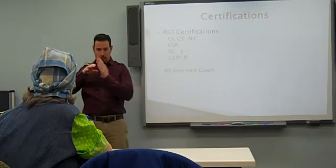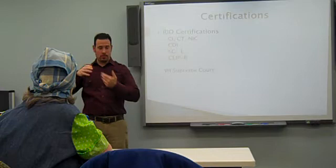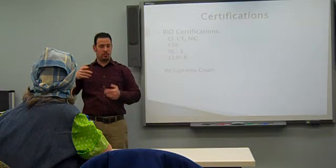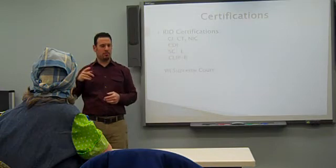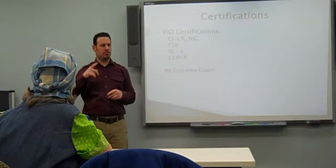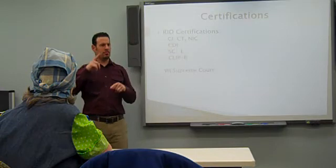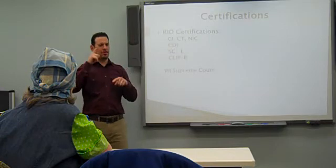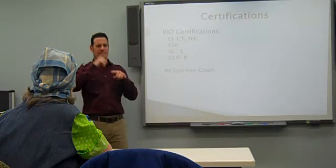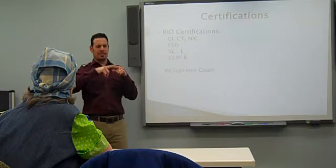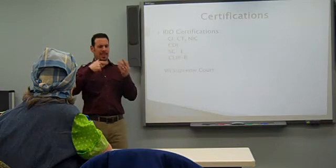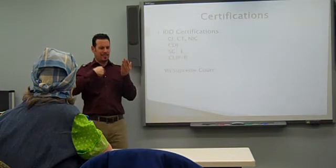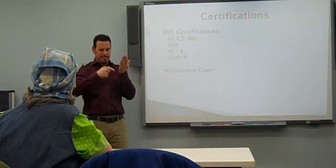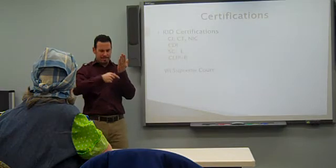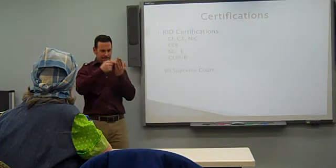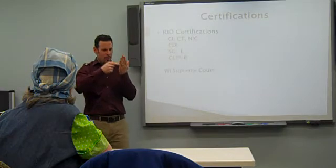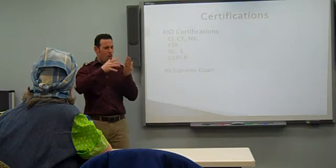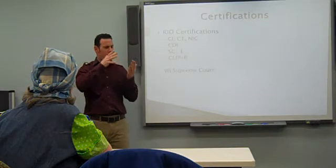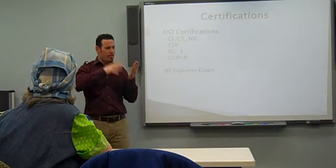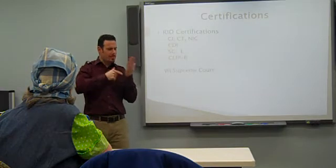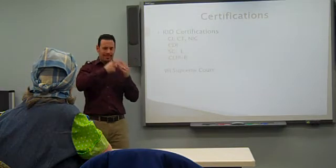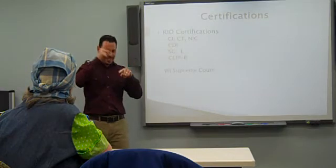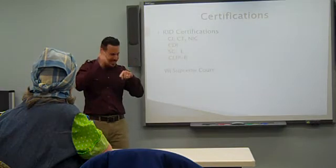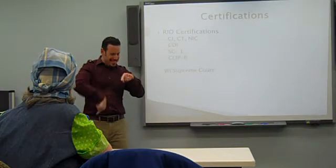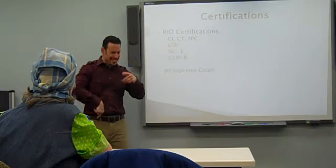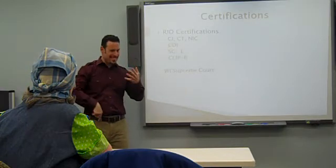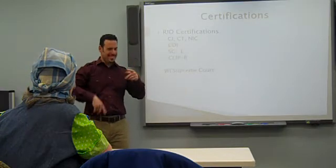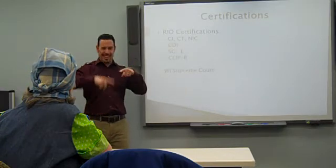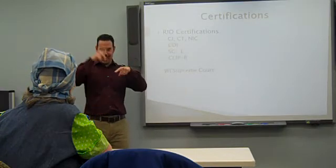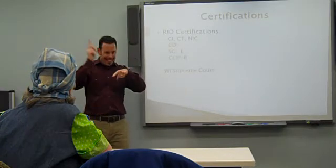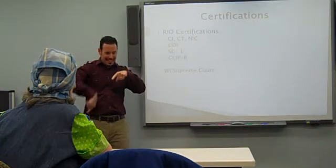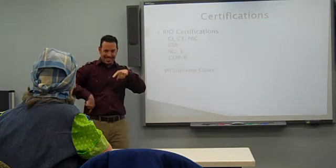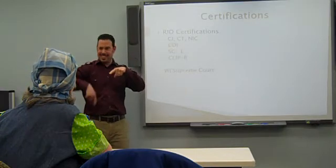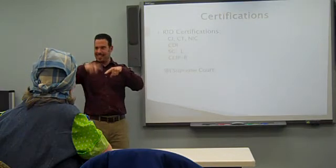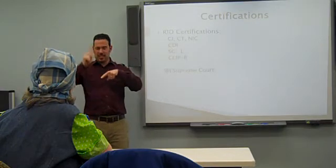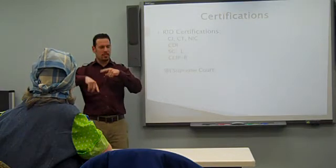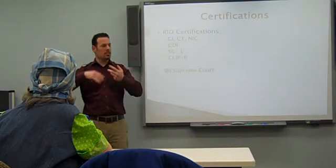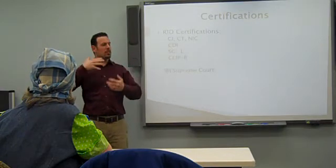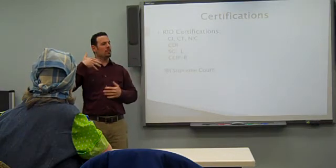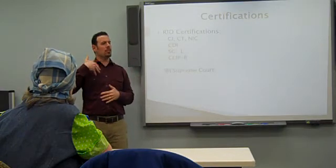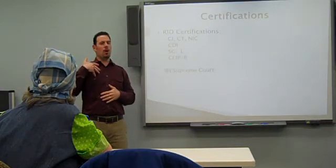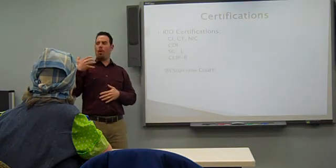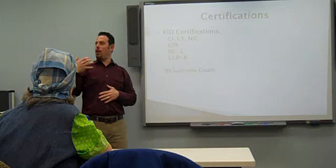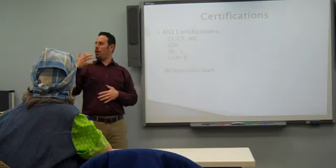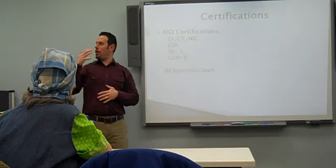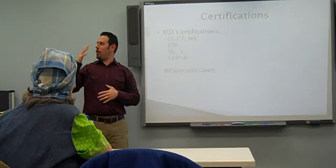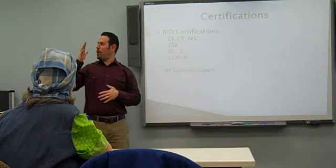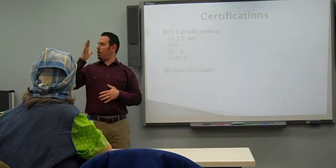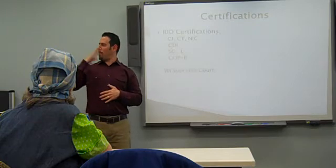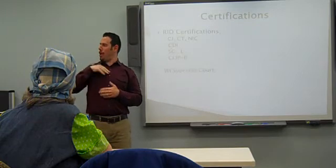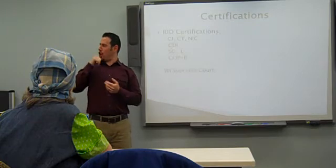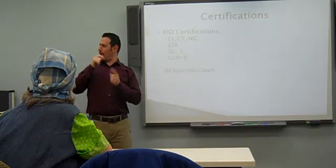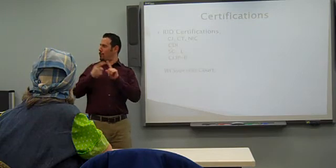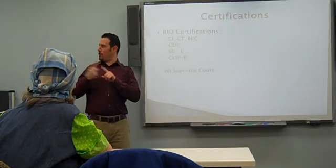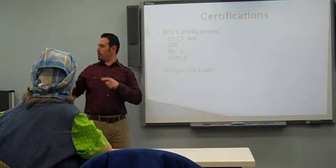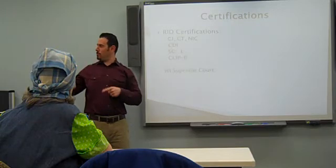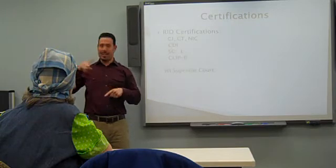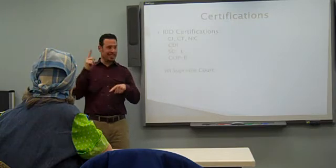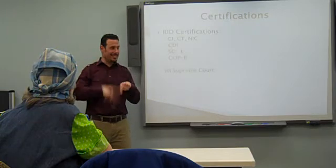the sex offenders, they can't have pictures. They can't have anything with women. There's just many things that they can't